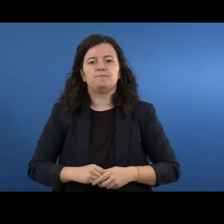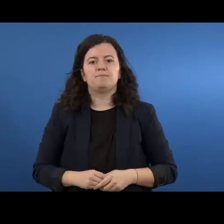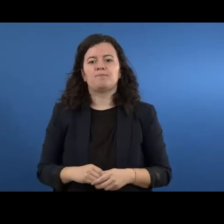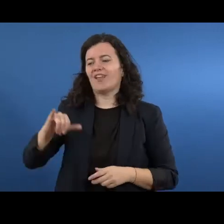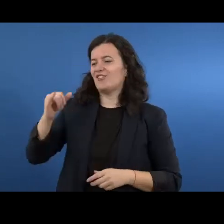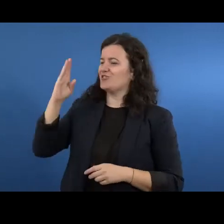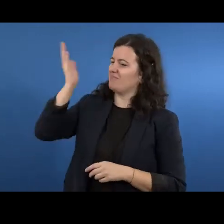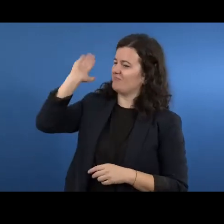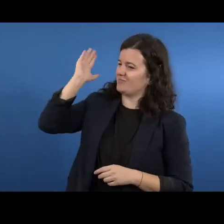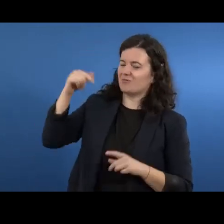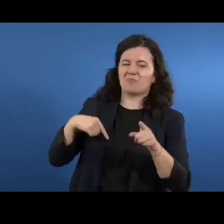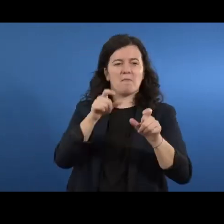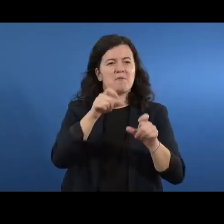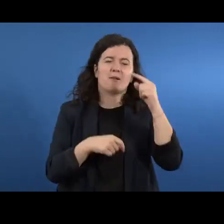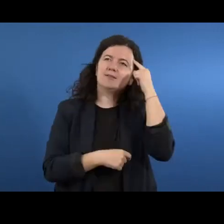speaking.